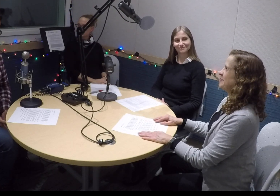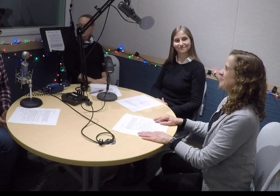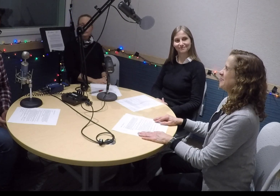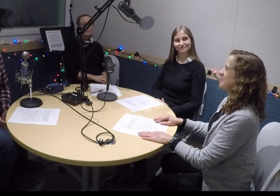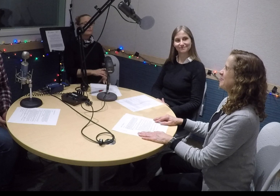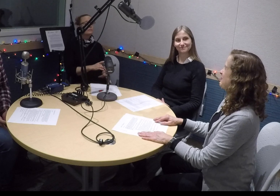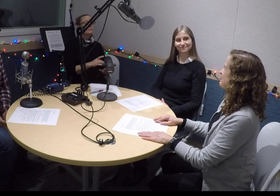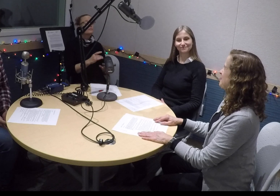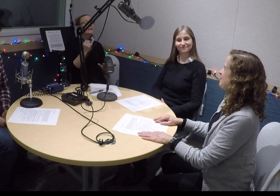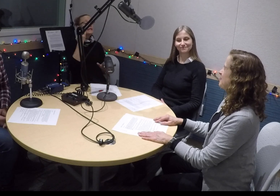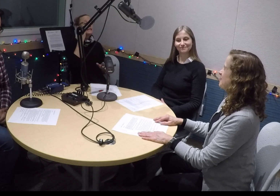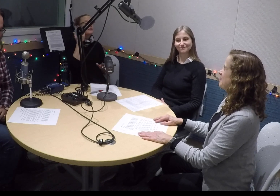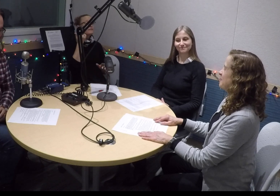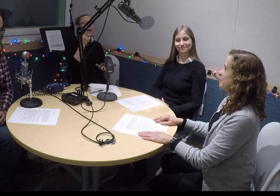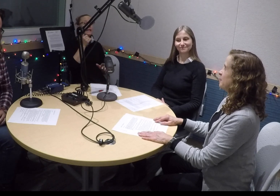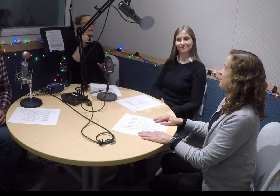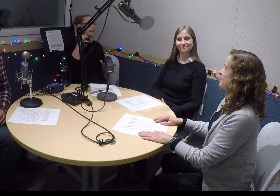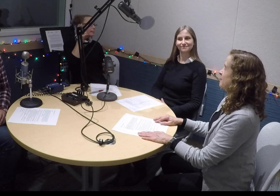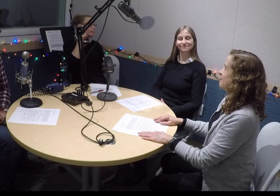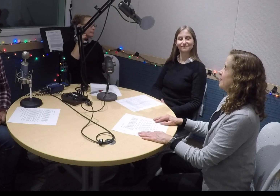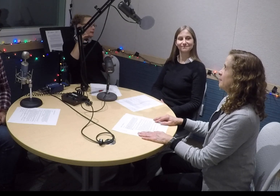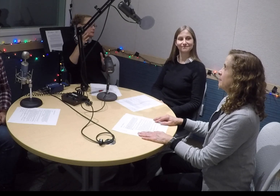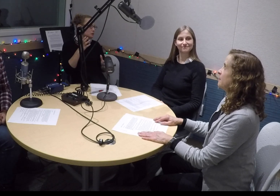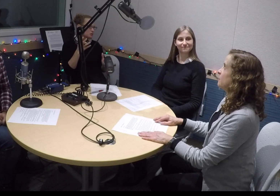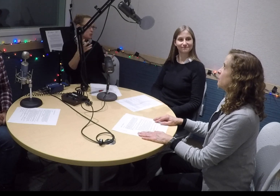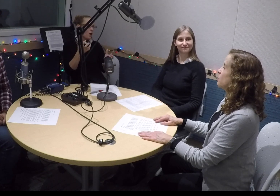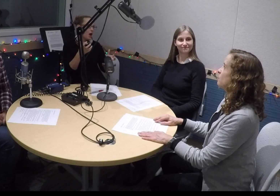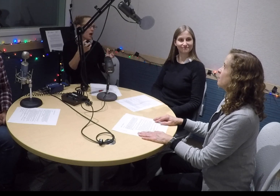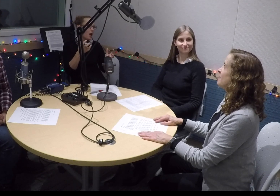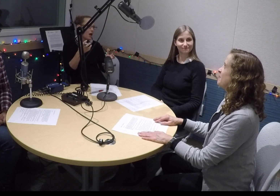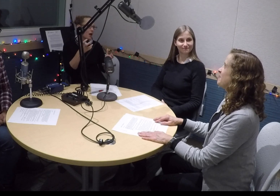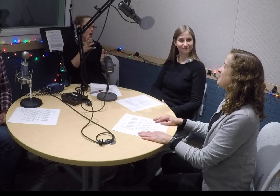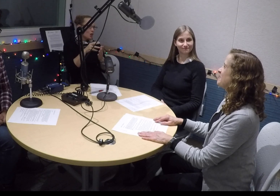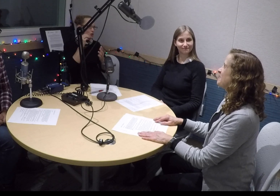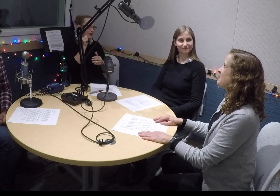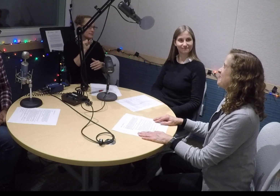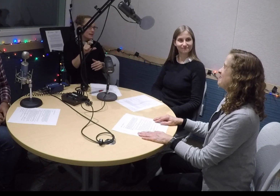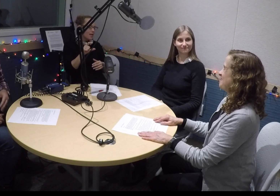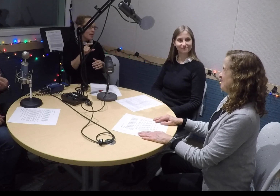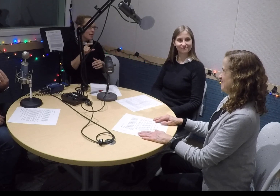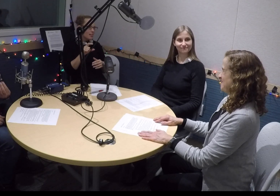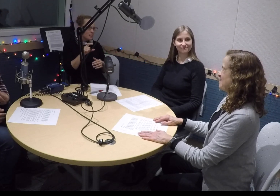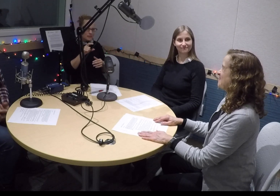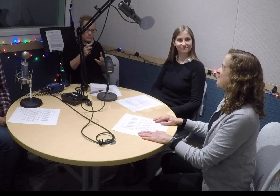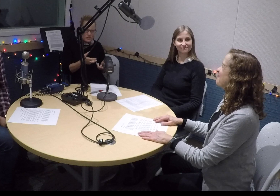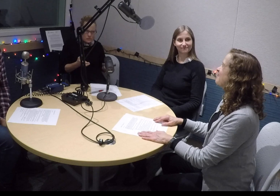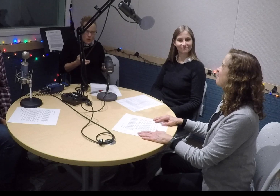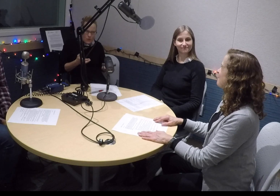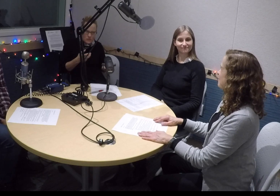or viewers are interested in learning ASL or learning more about it, are there any resources you can recommend?